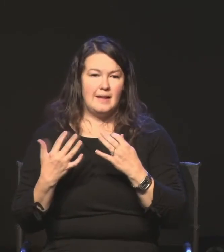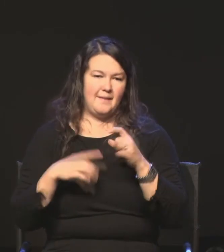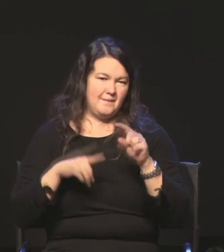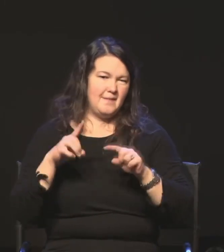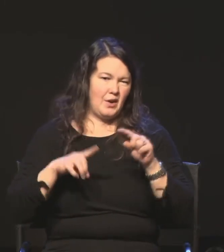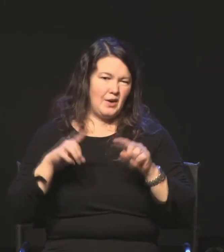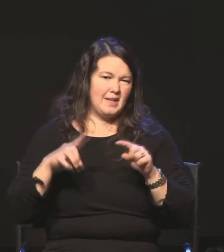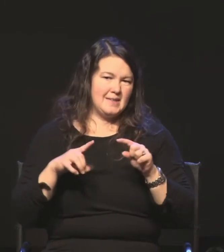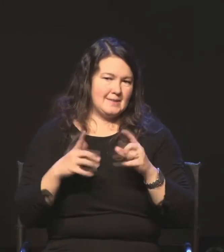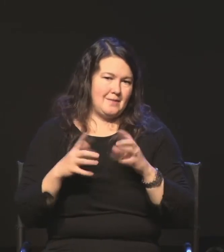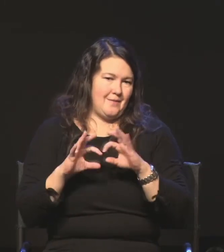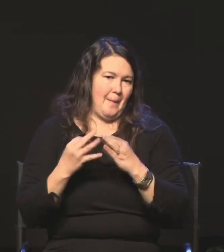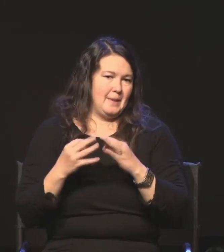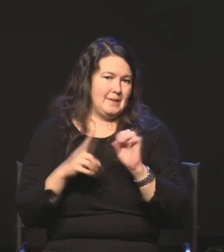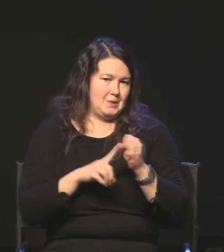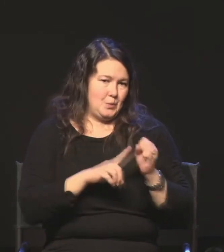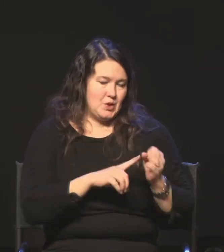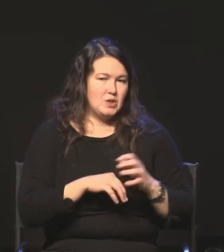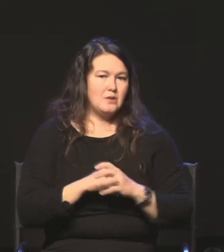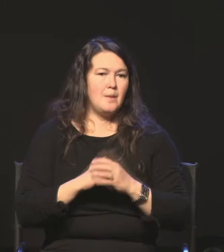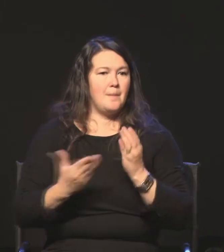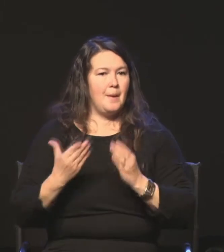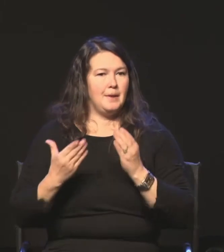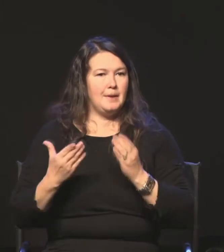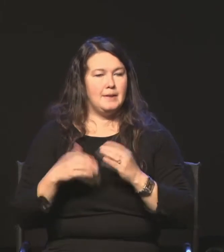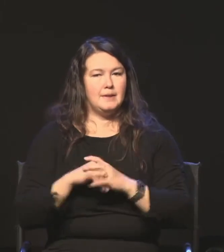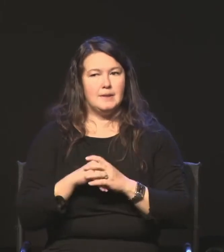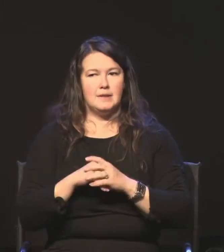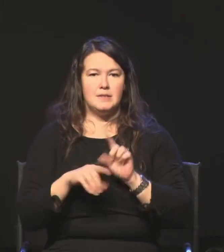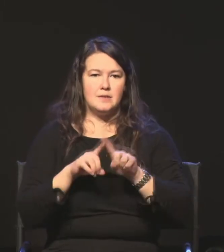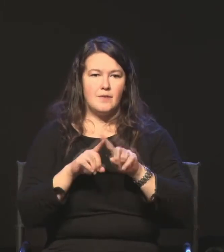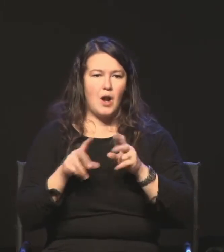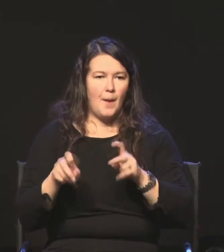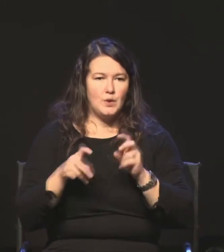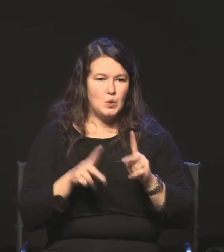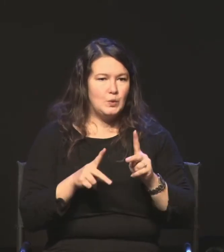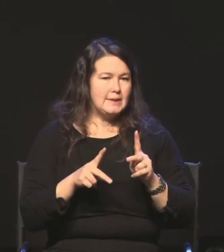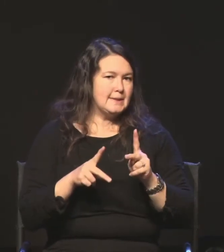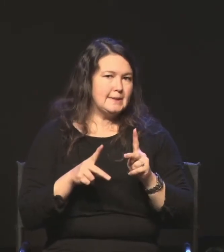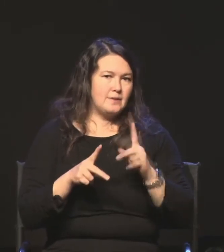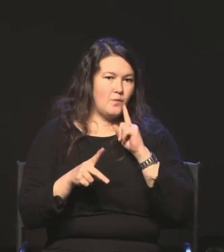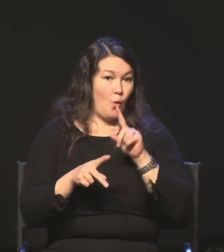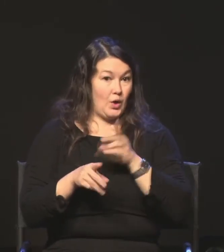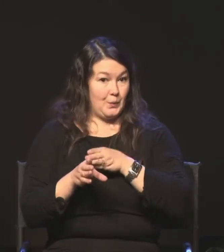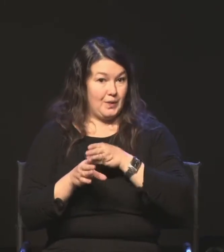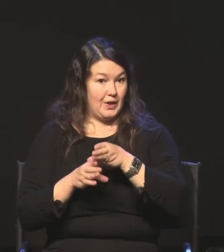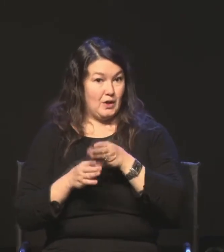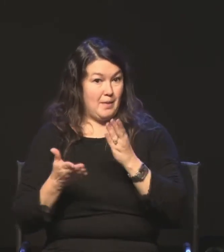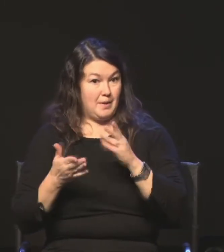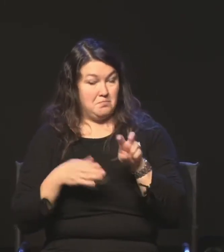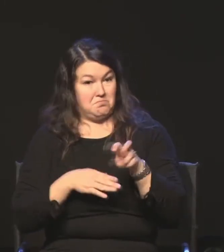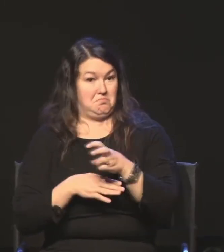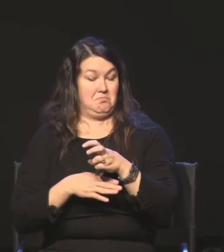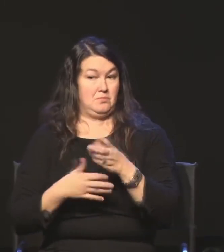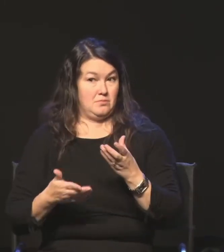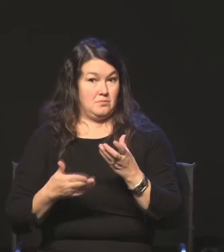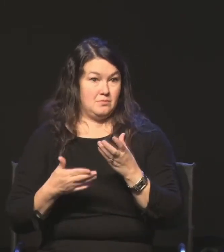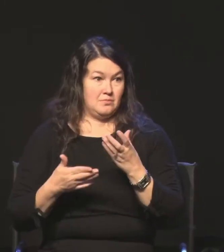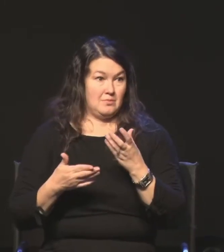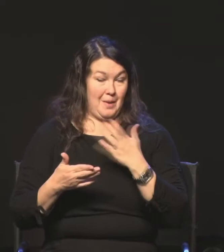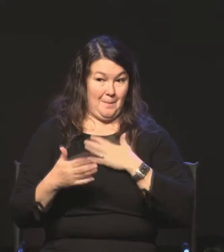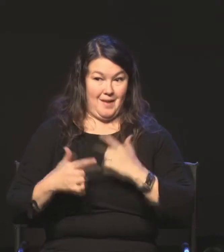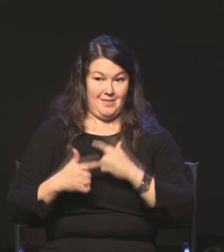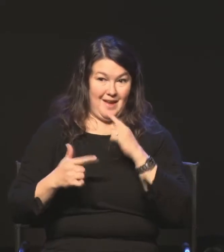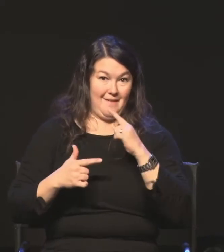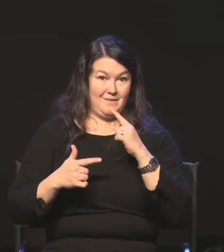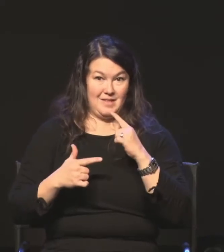ways, maybe pursuing other opportunities career-wise, those sorts of things. Like I don't know what my life is going to